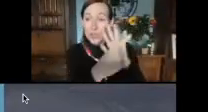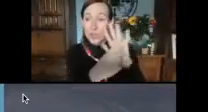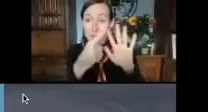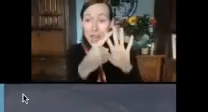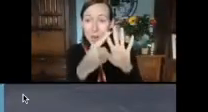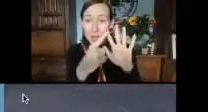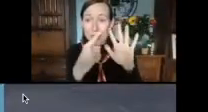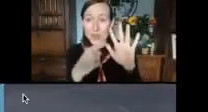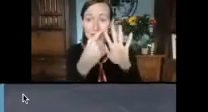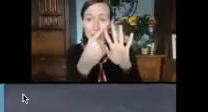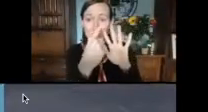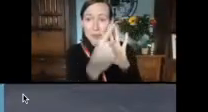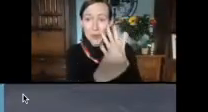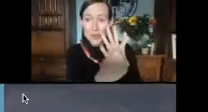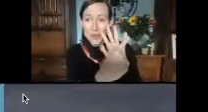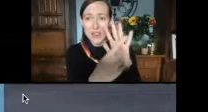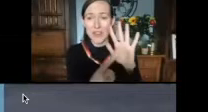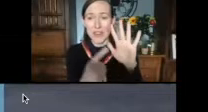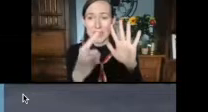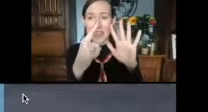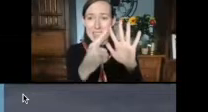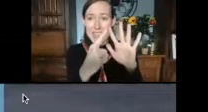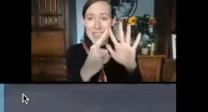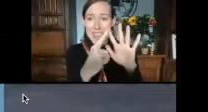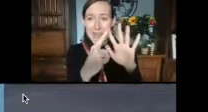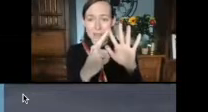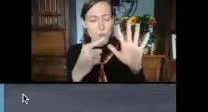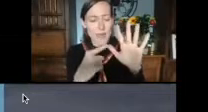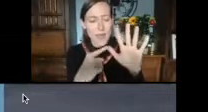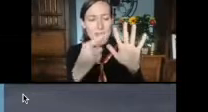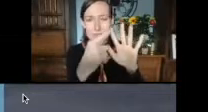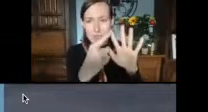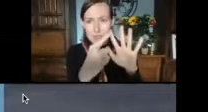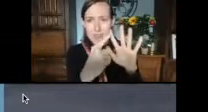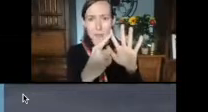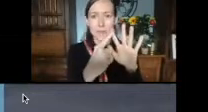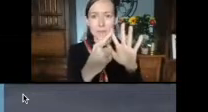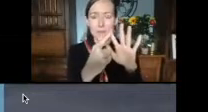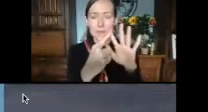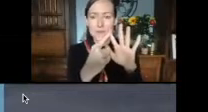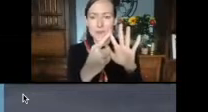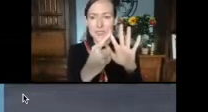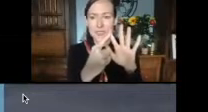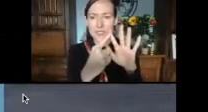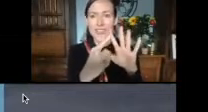back to a vowel. So that means we're going to point to a finger. E, so A, E.